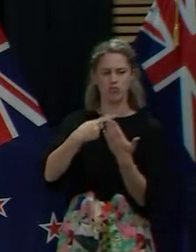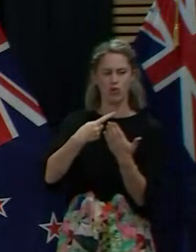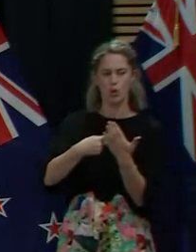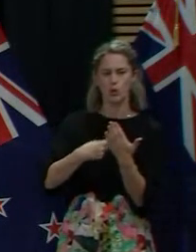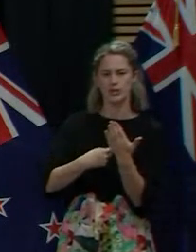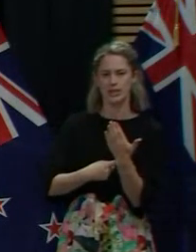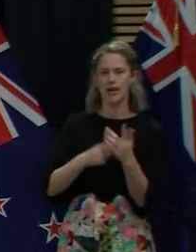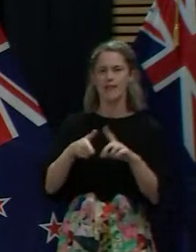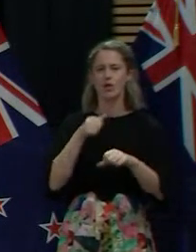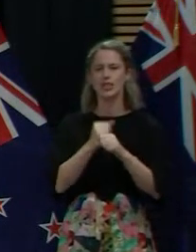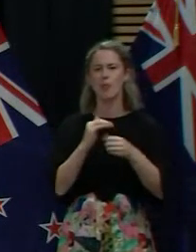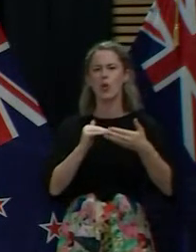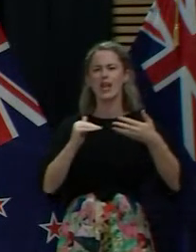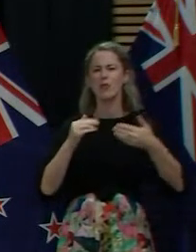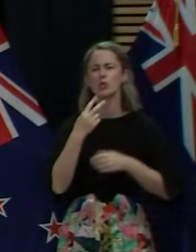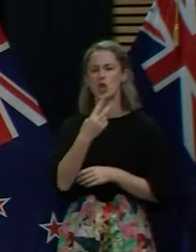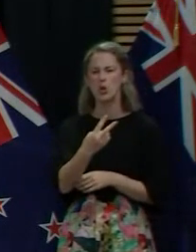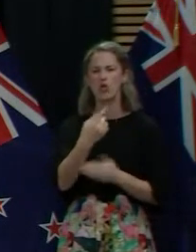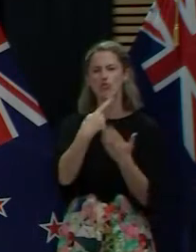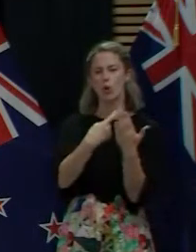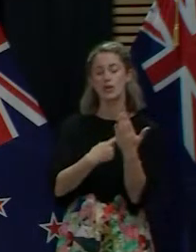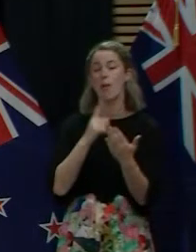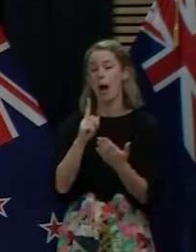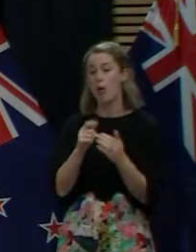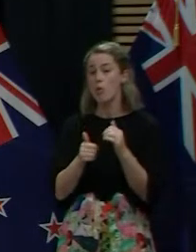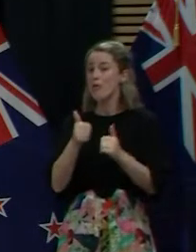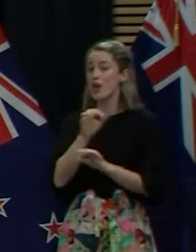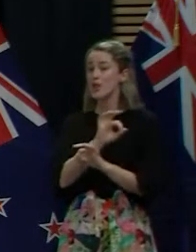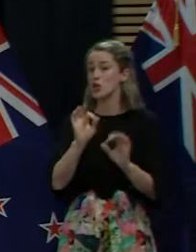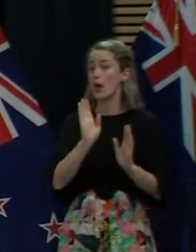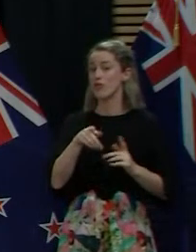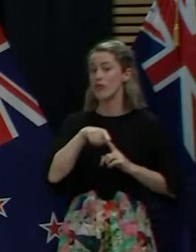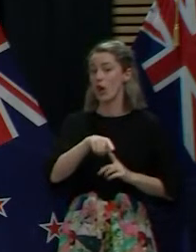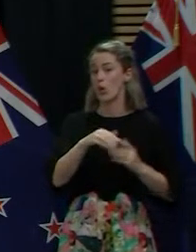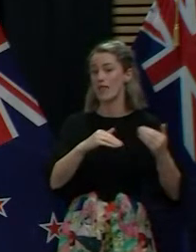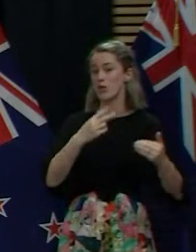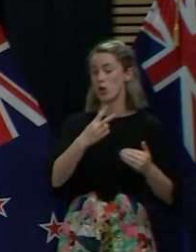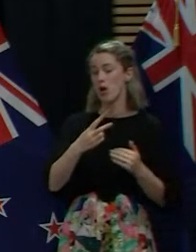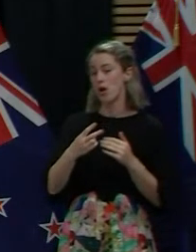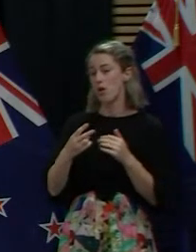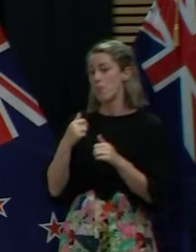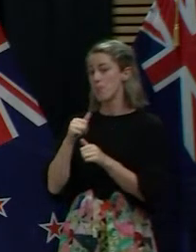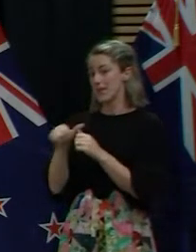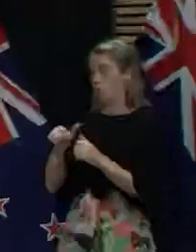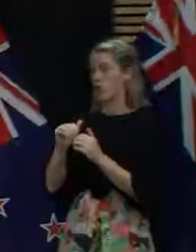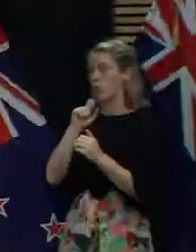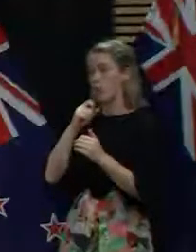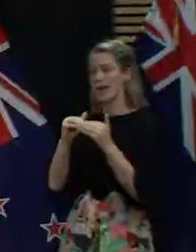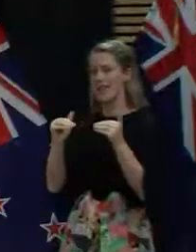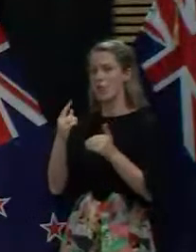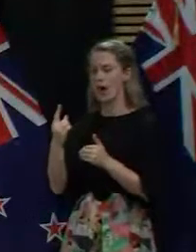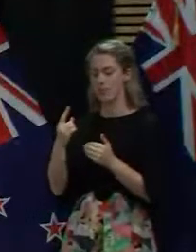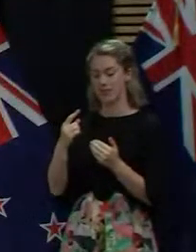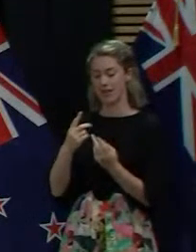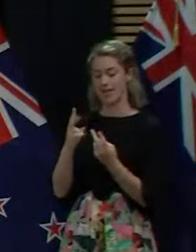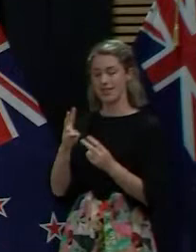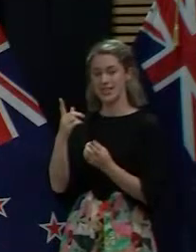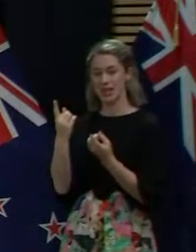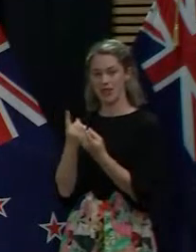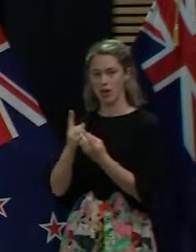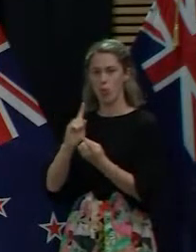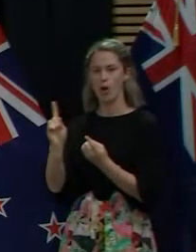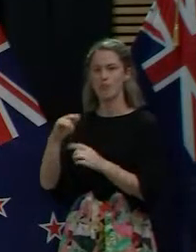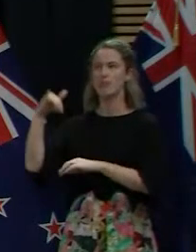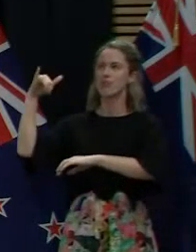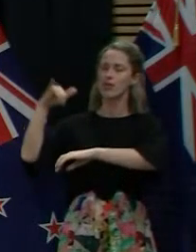Level 2. Our preference is, of course, we don't have to, and we can enjoy Alert Level 1 freedoms. The second is at the border, the